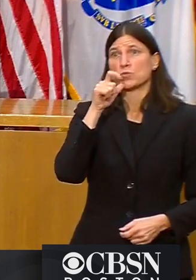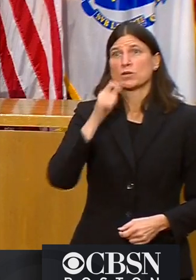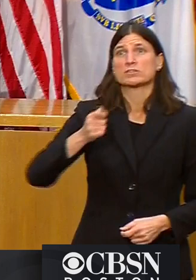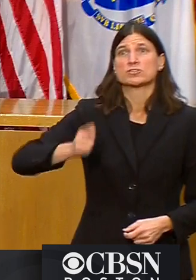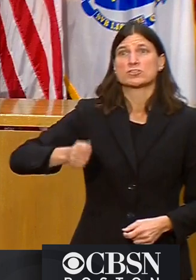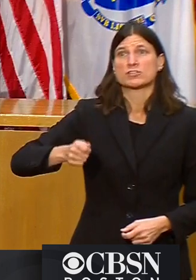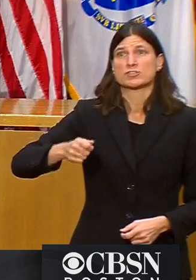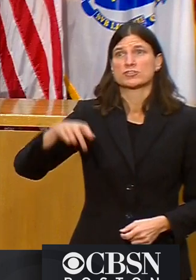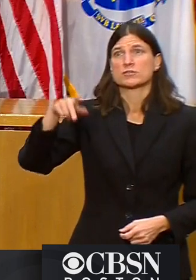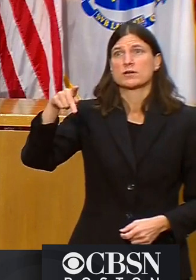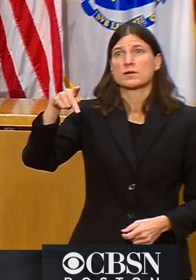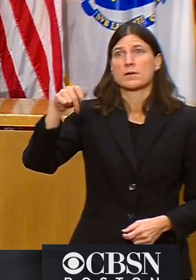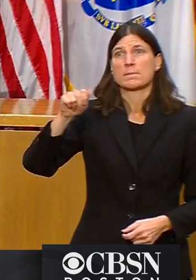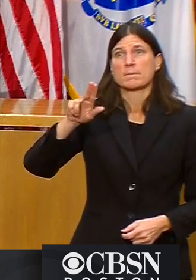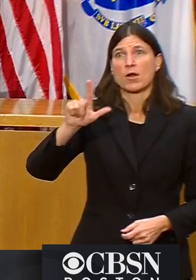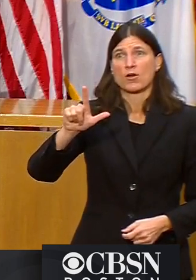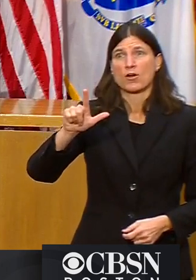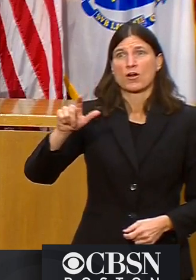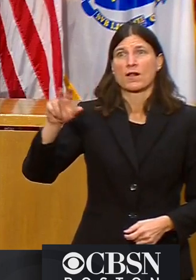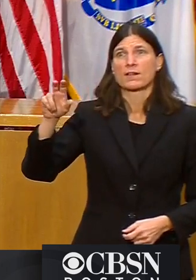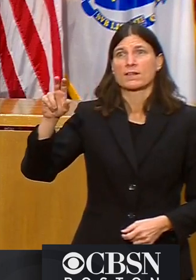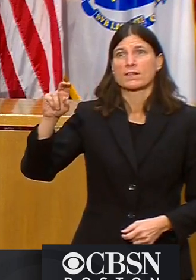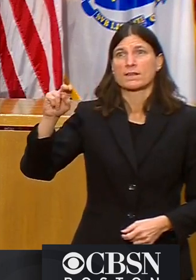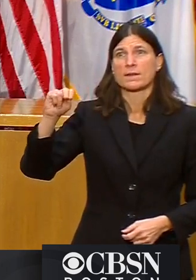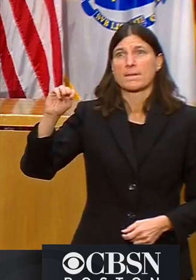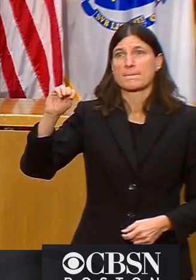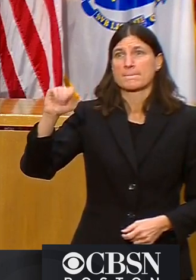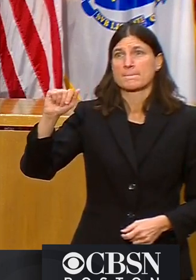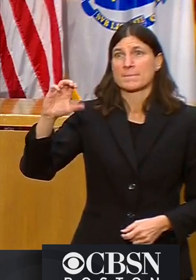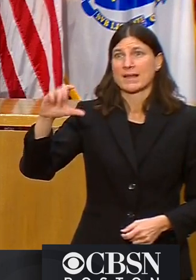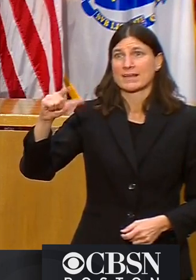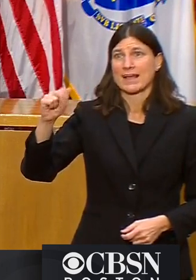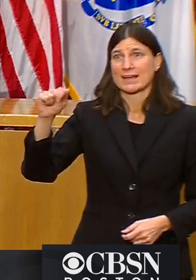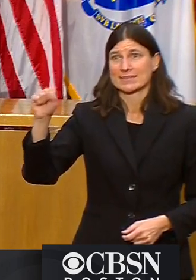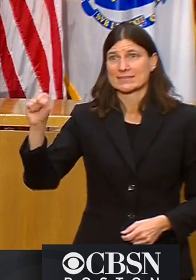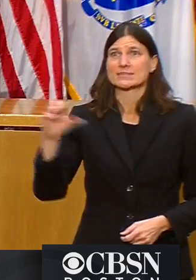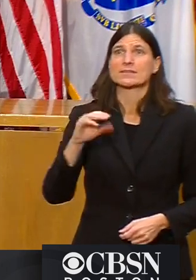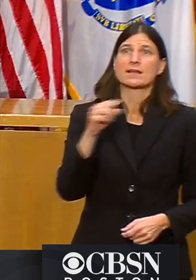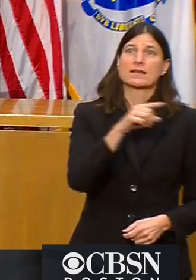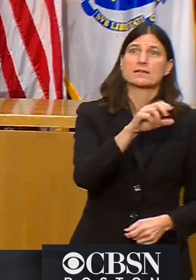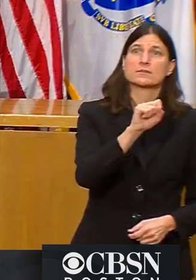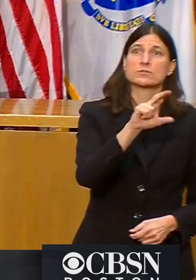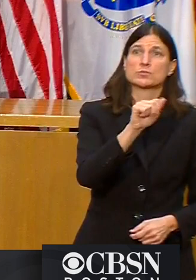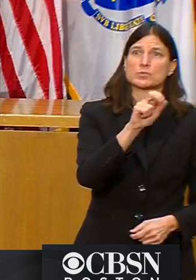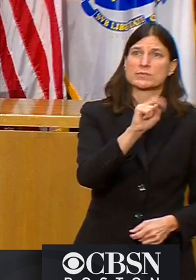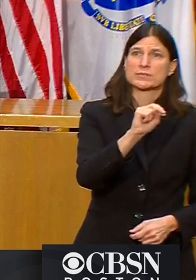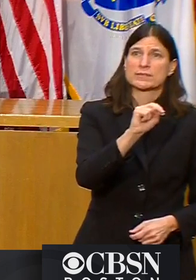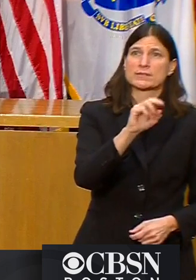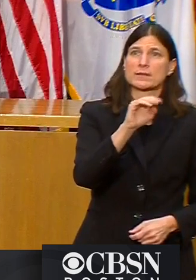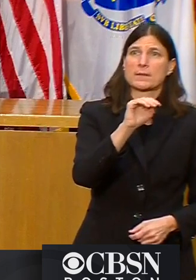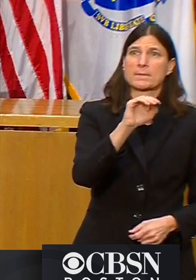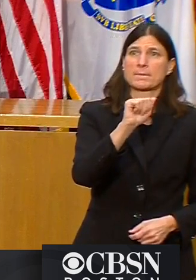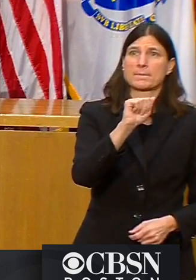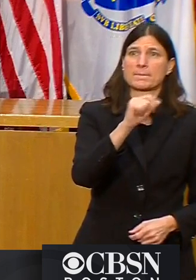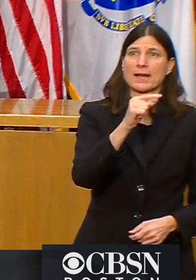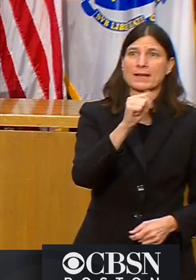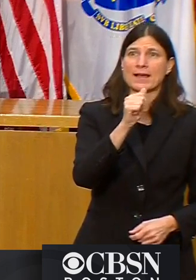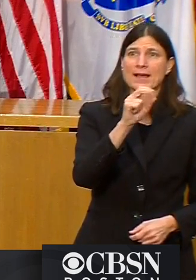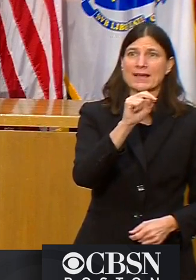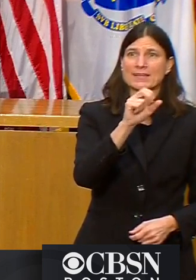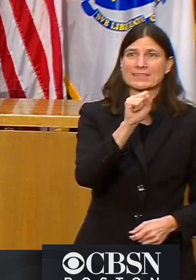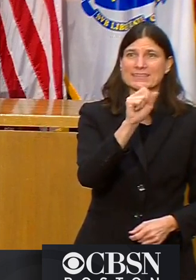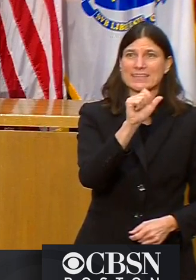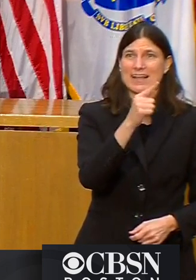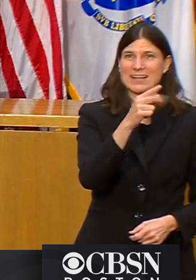and the Dorchester Division Administrative Assistant Susan McTighe. Both of them were taken from us far too early, but had